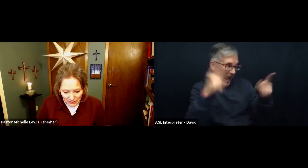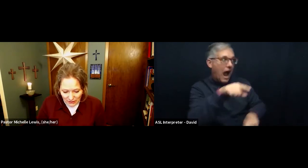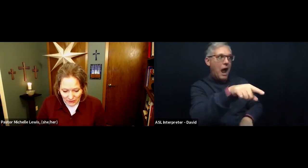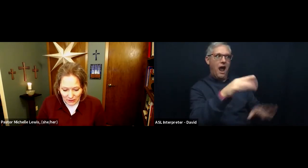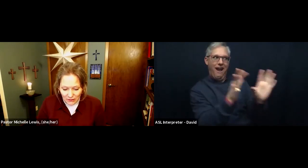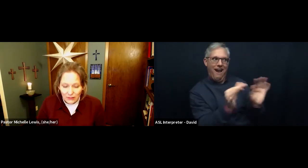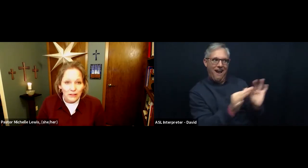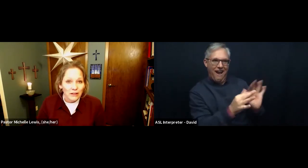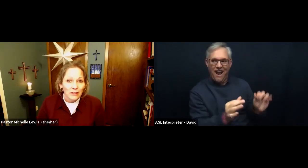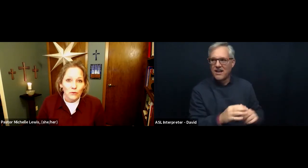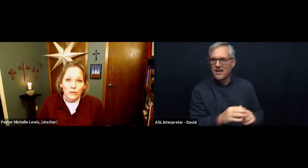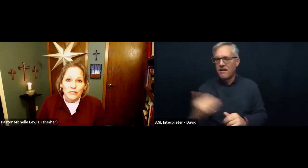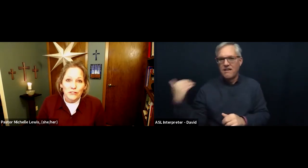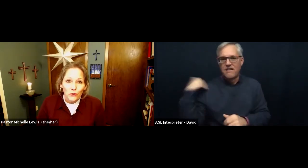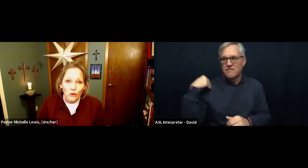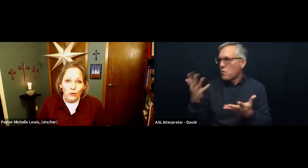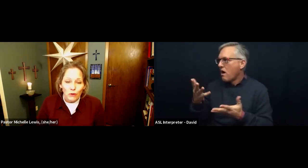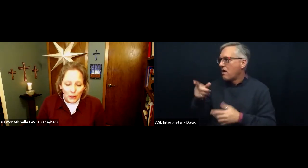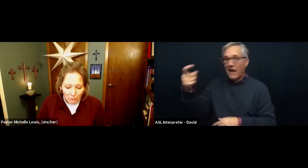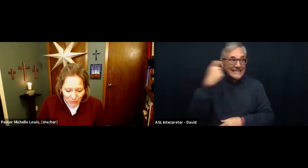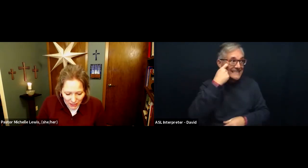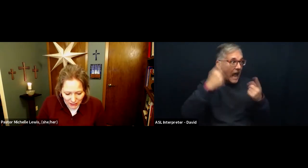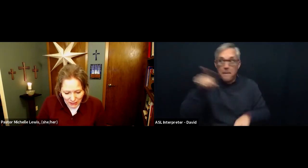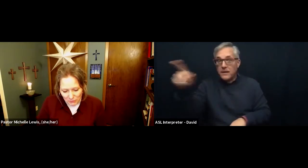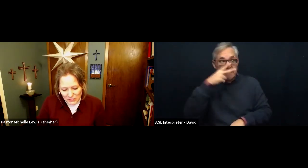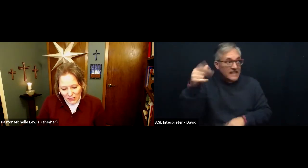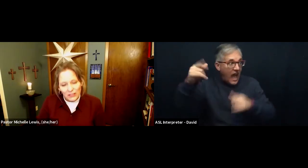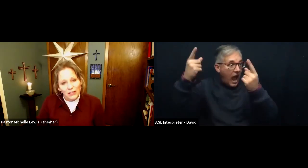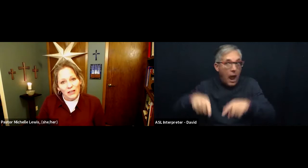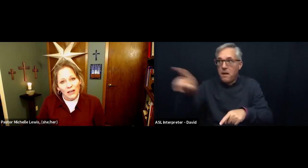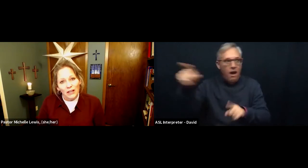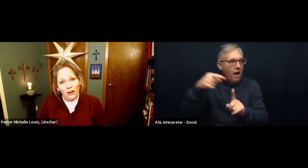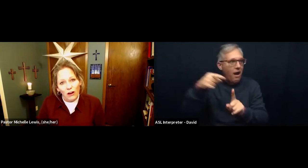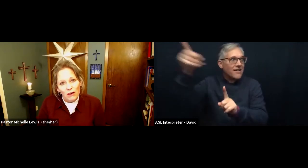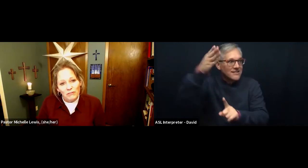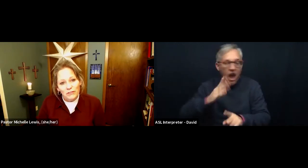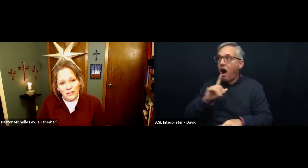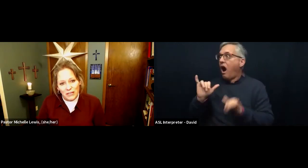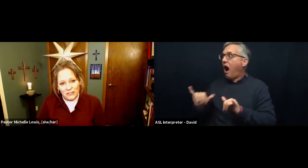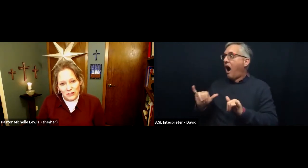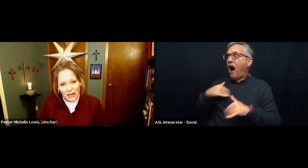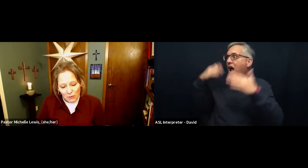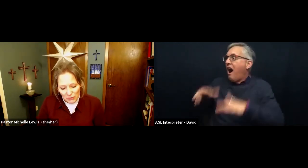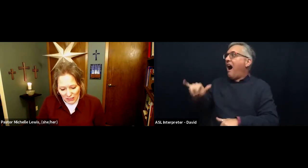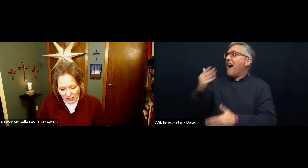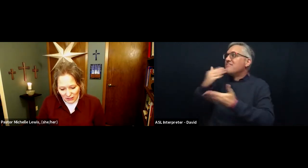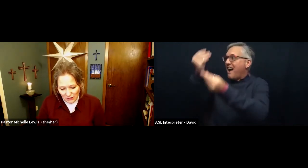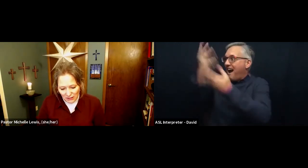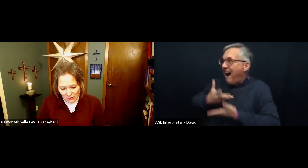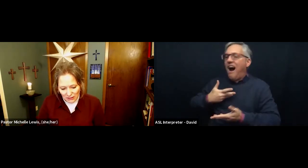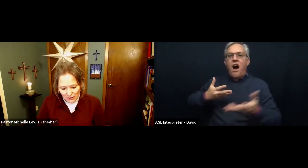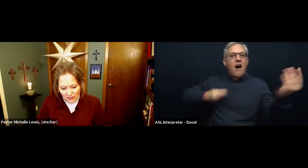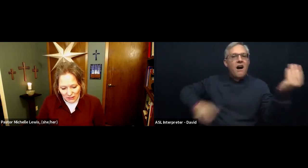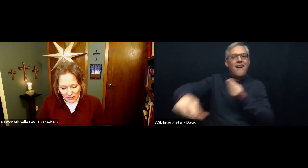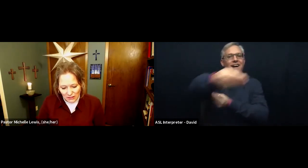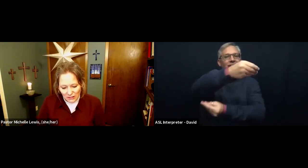especially when so many upsetting and awful things are happening.